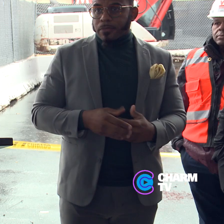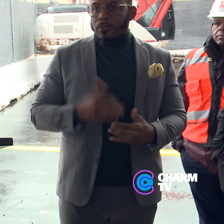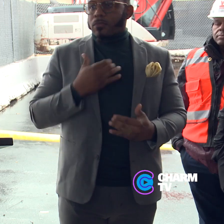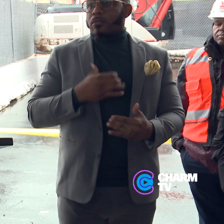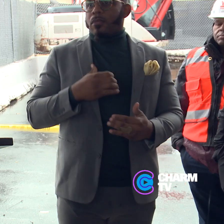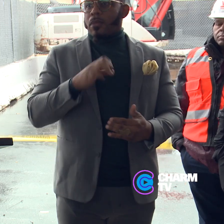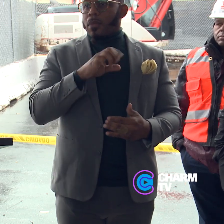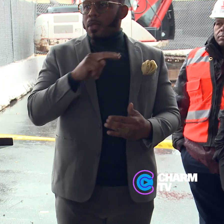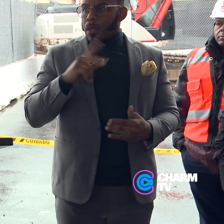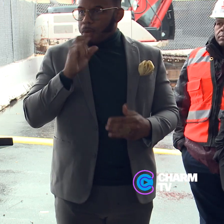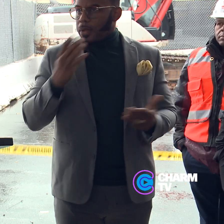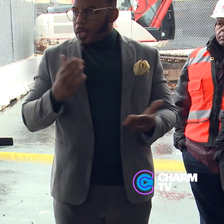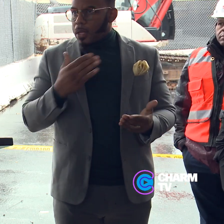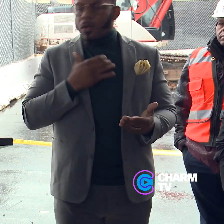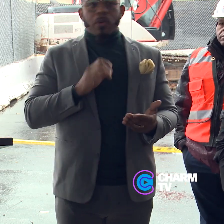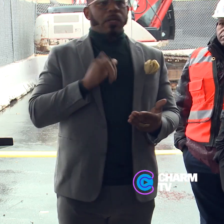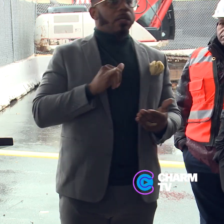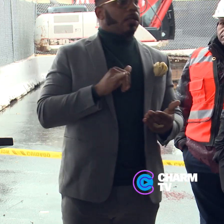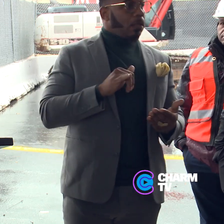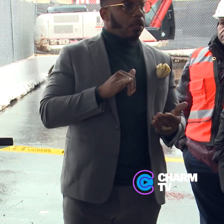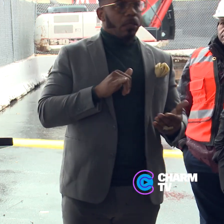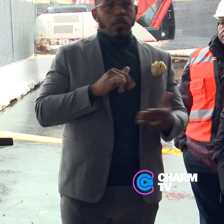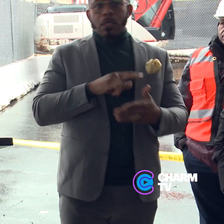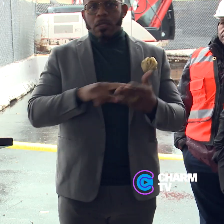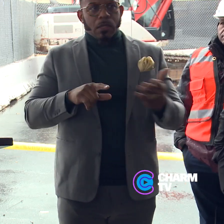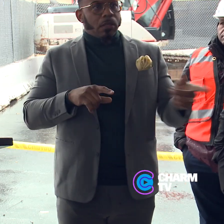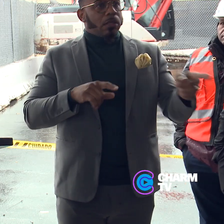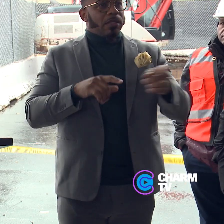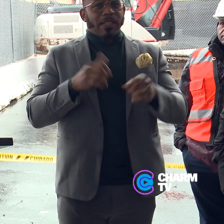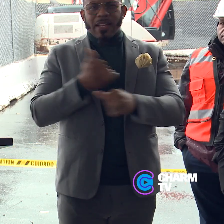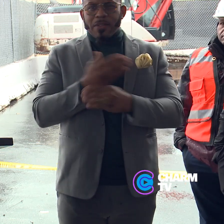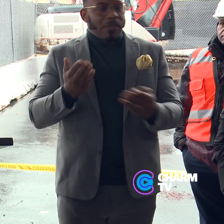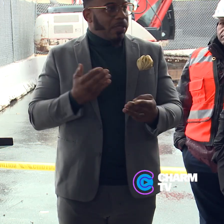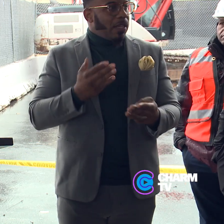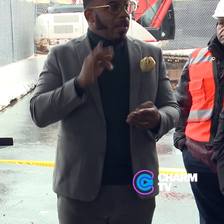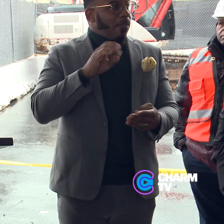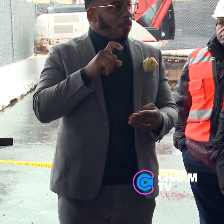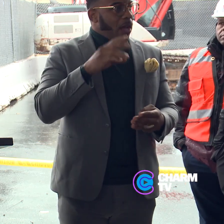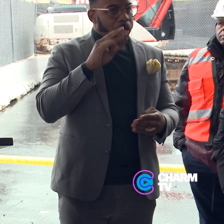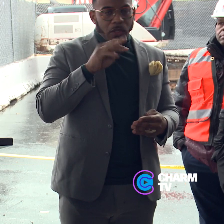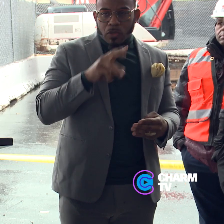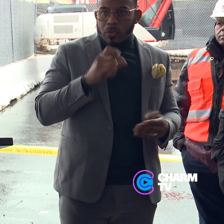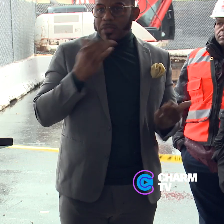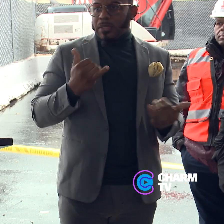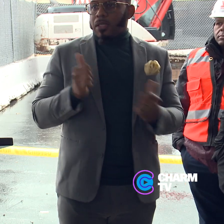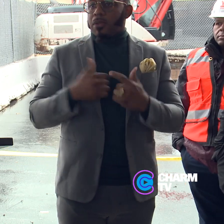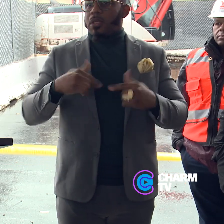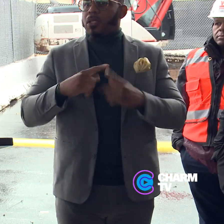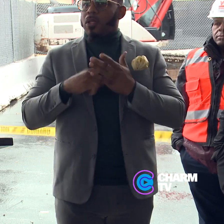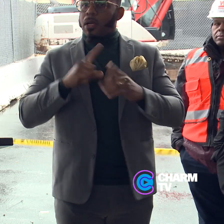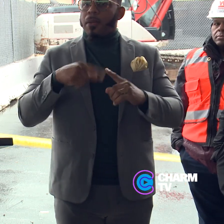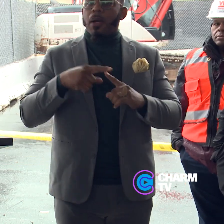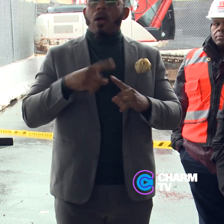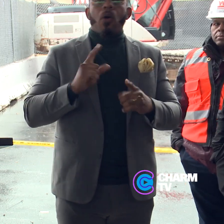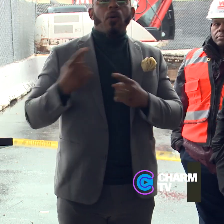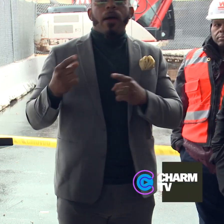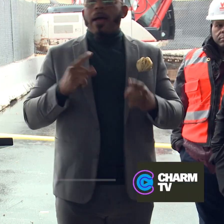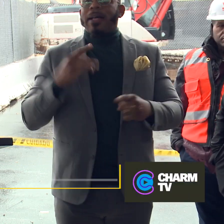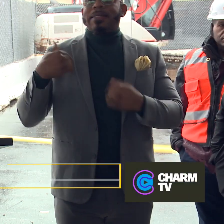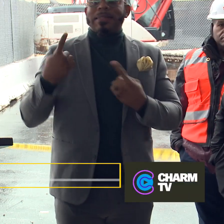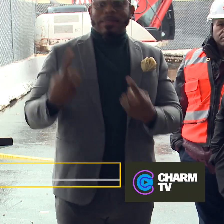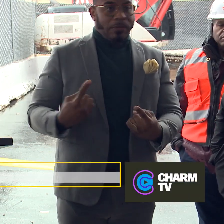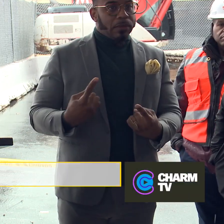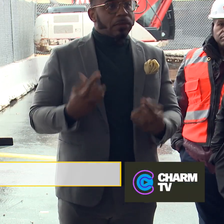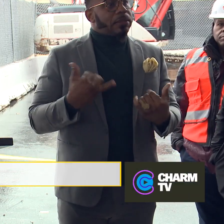wish that CNN was here. We wish that MSNBC was here. We wish that Fox News was here today with us to talk about what has happened since